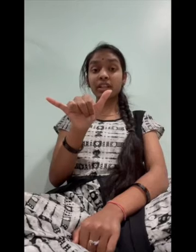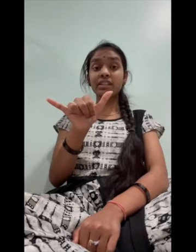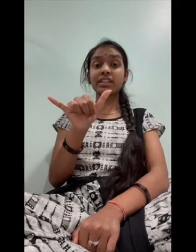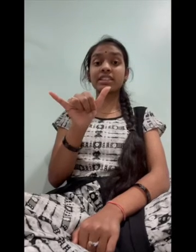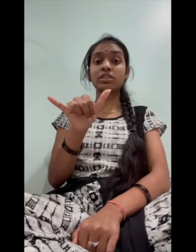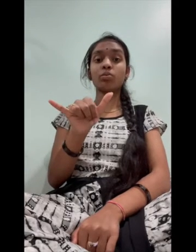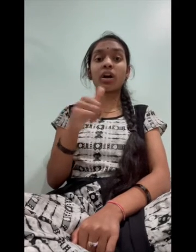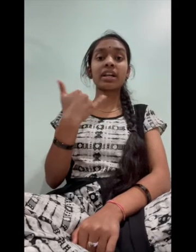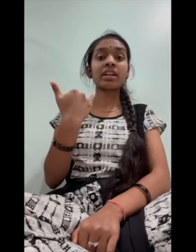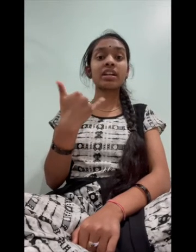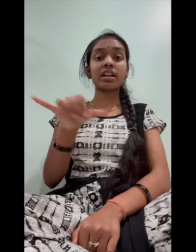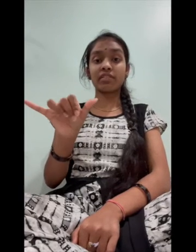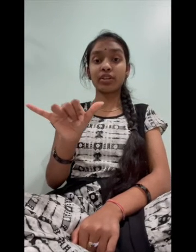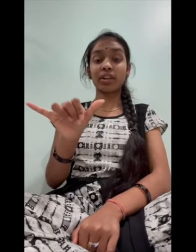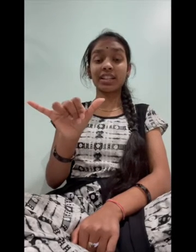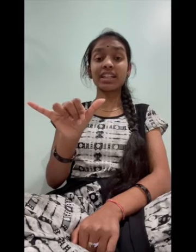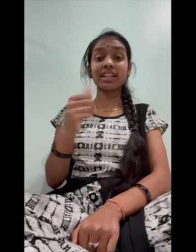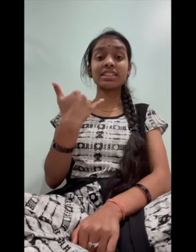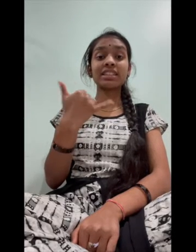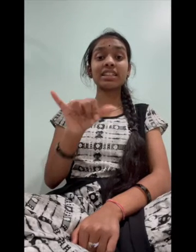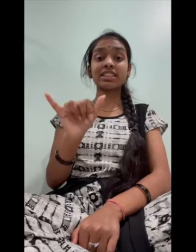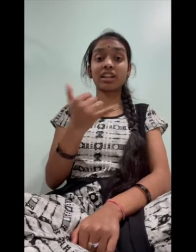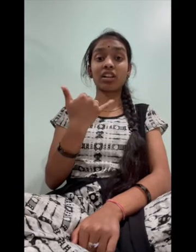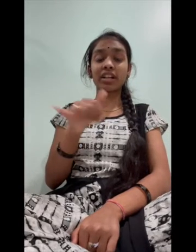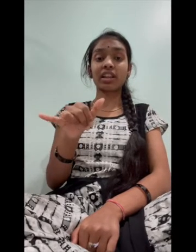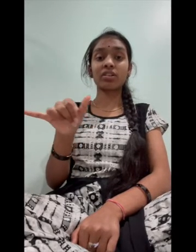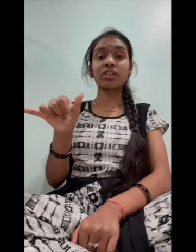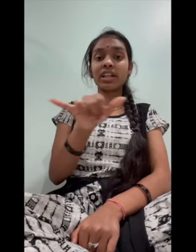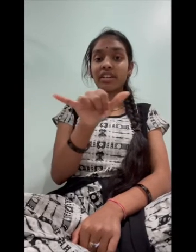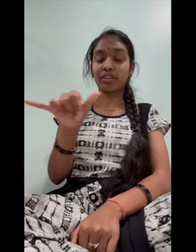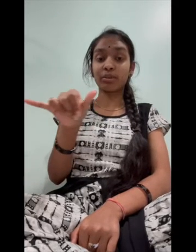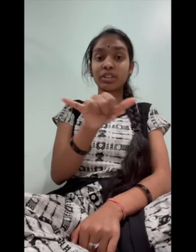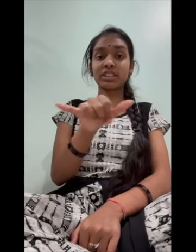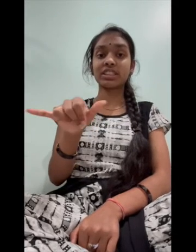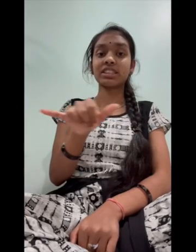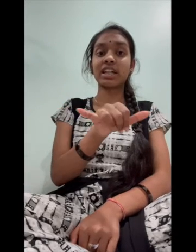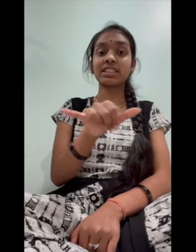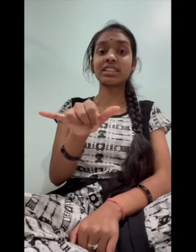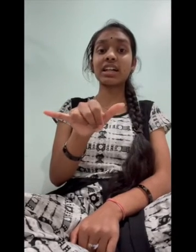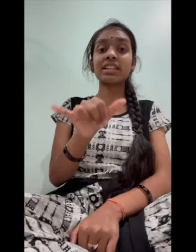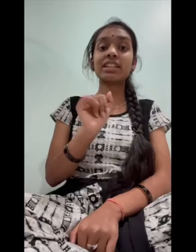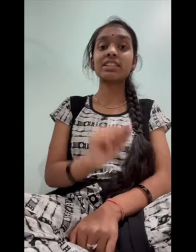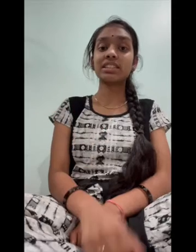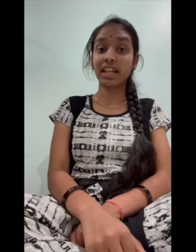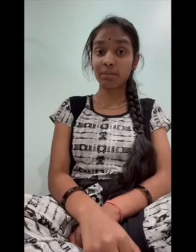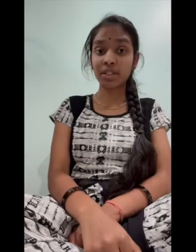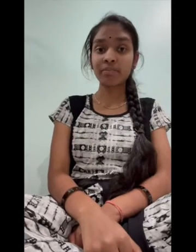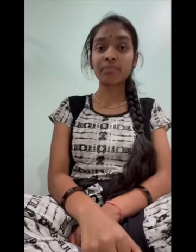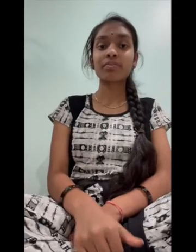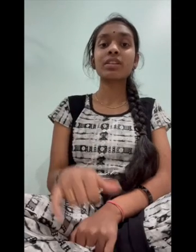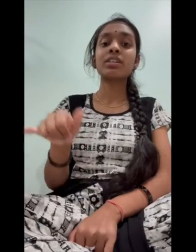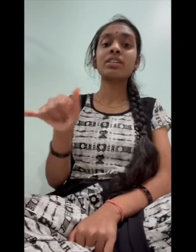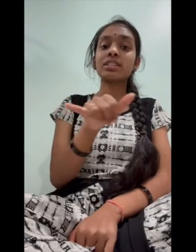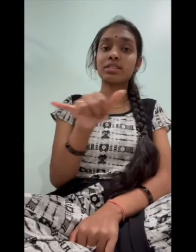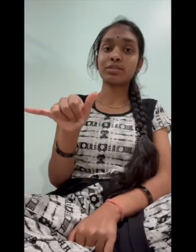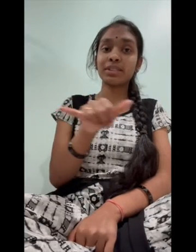like this, it's a Y. If you do it like this, it's the color yellow. And if you move it to side, it's same. This would be